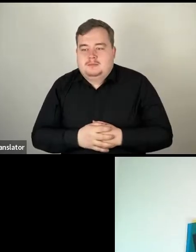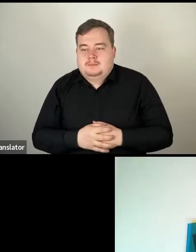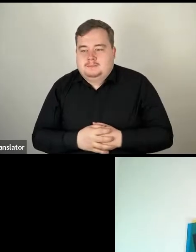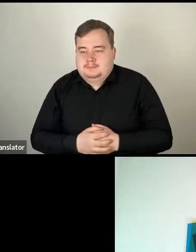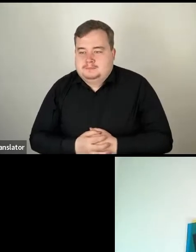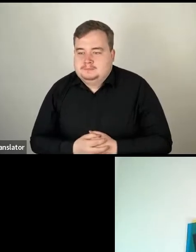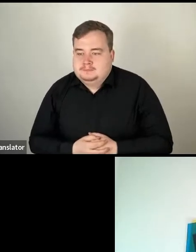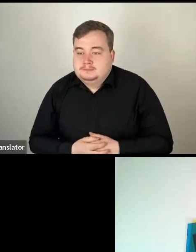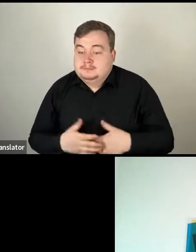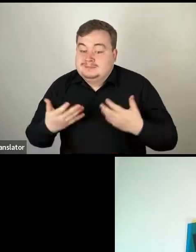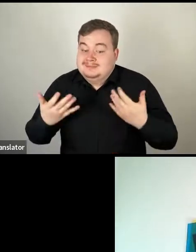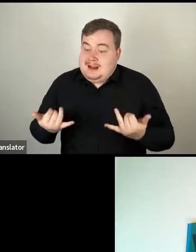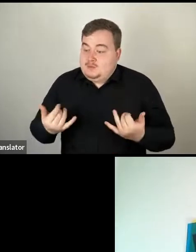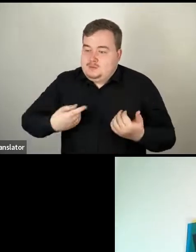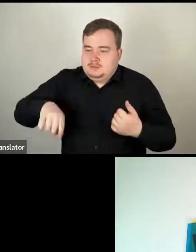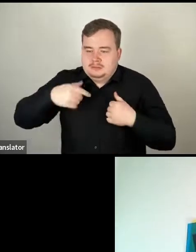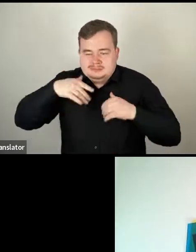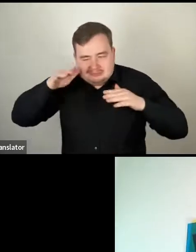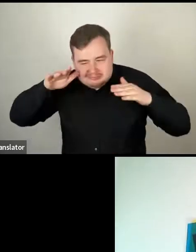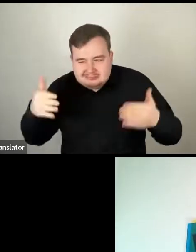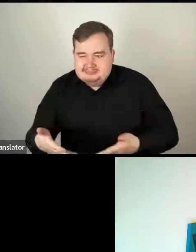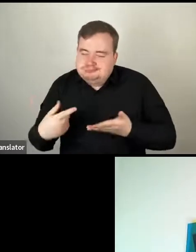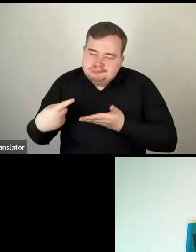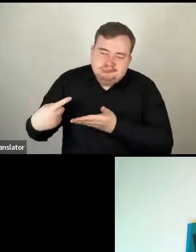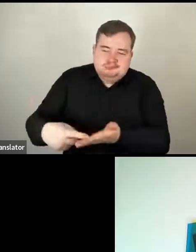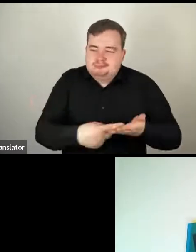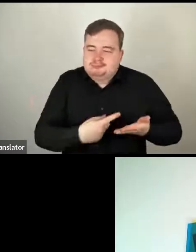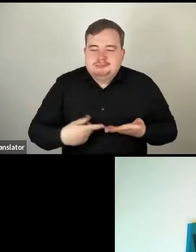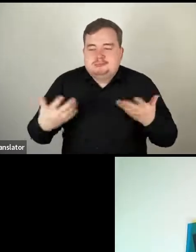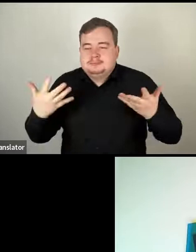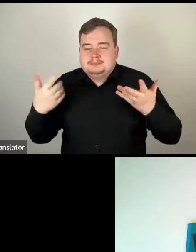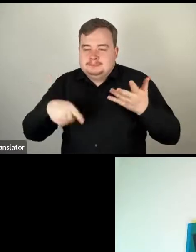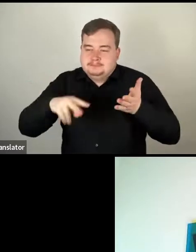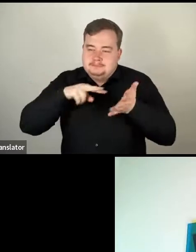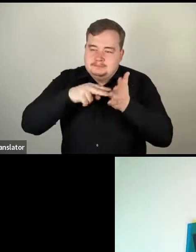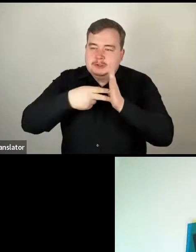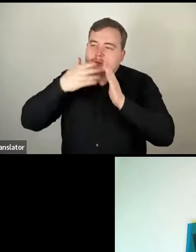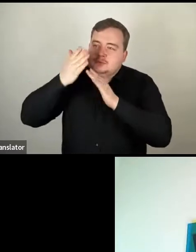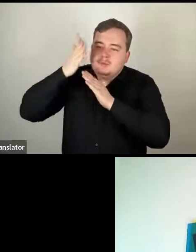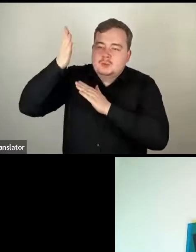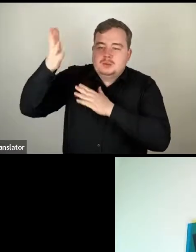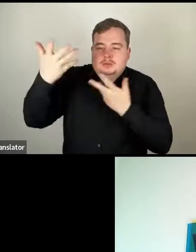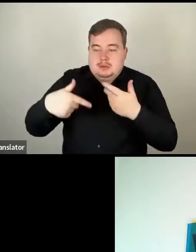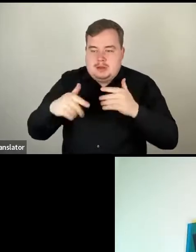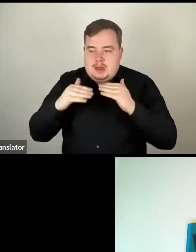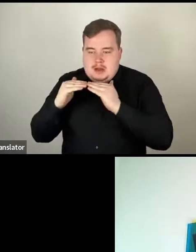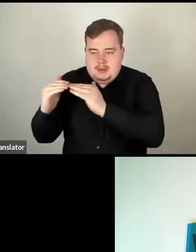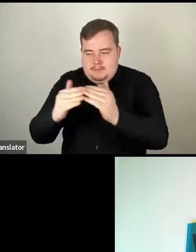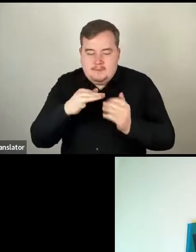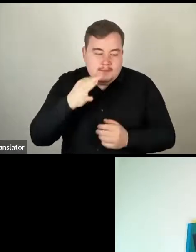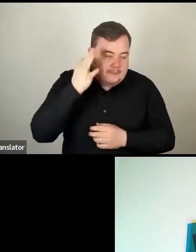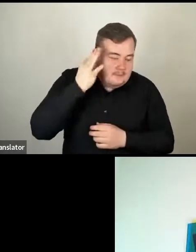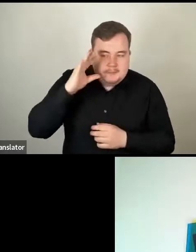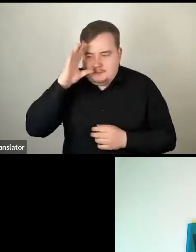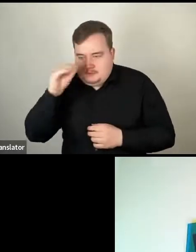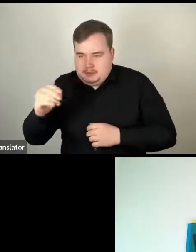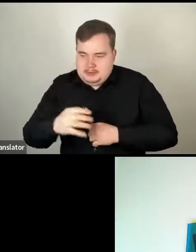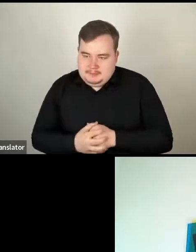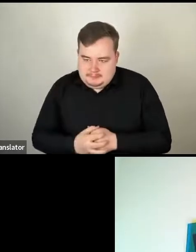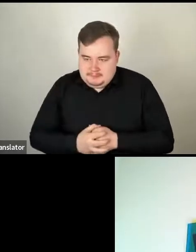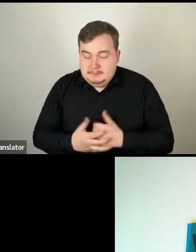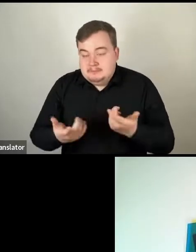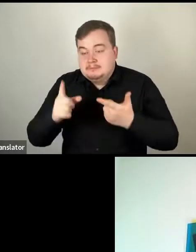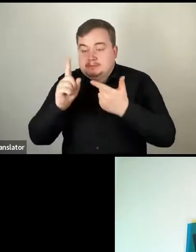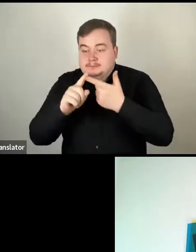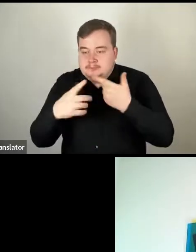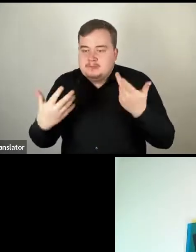on discussing innovative approaches on gender-sensitive parliaments and how the transformation of